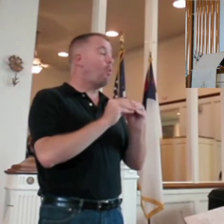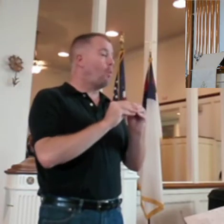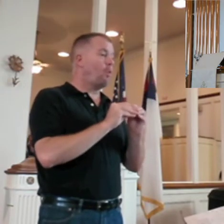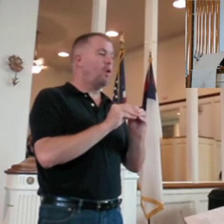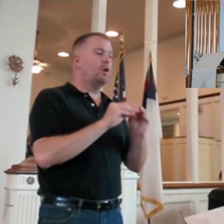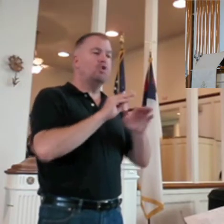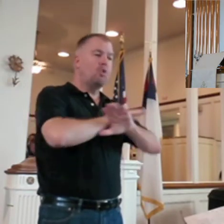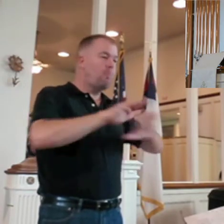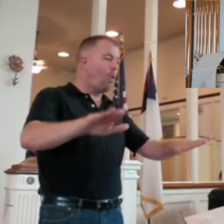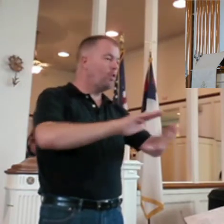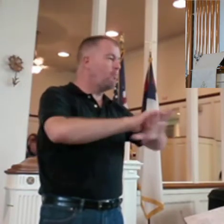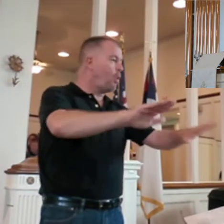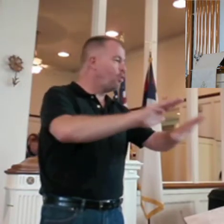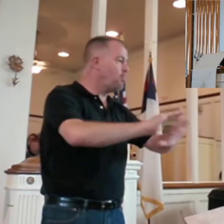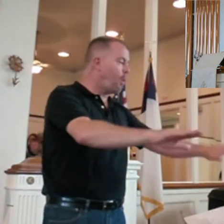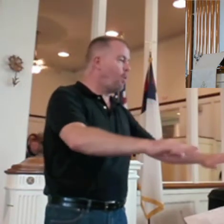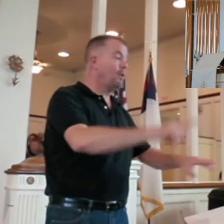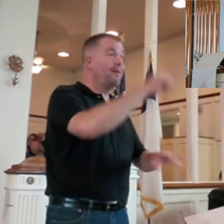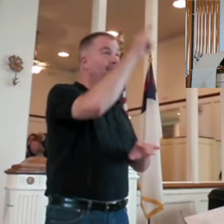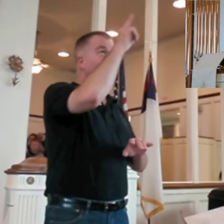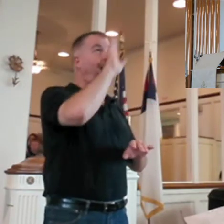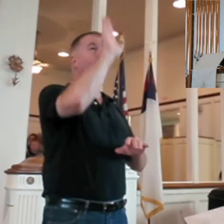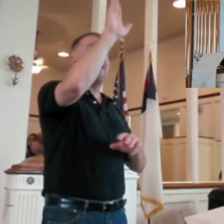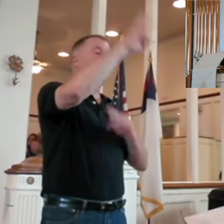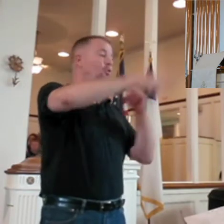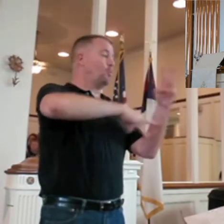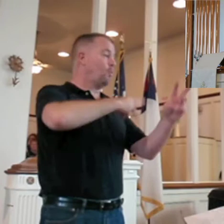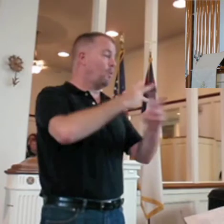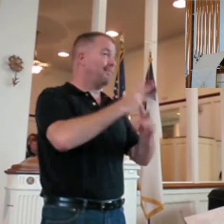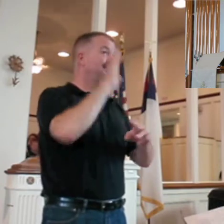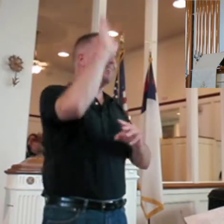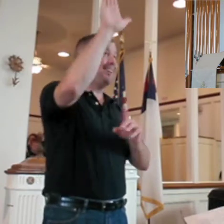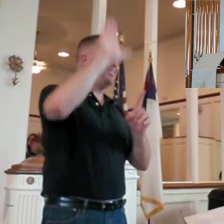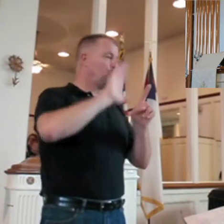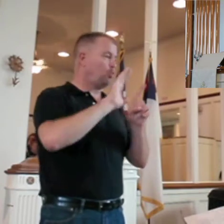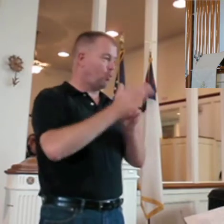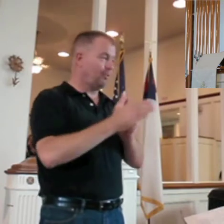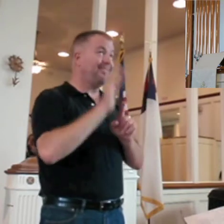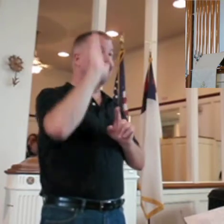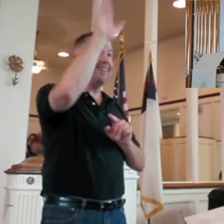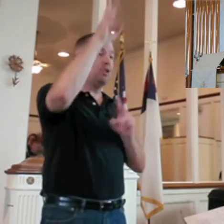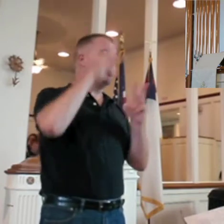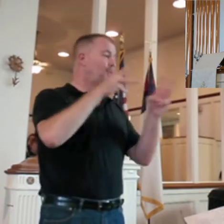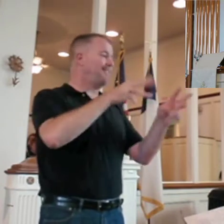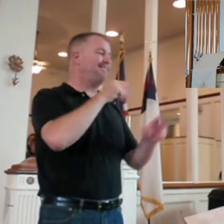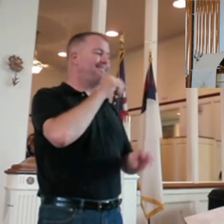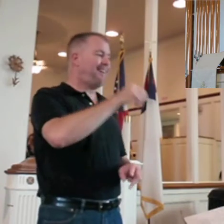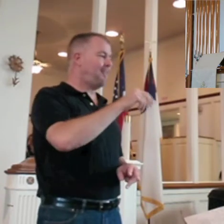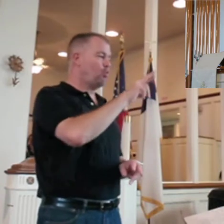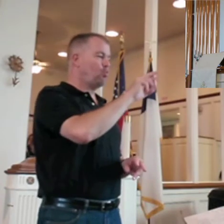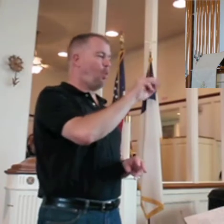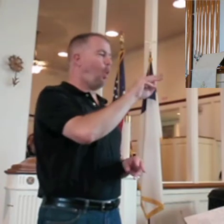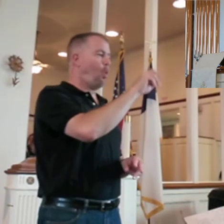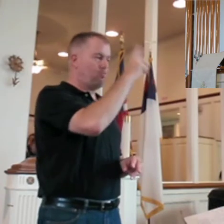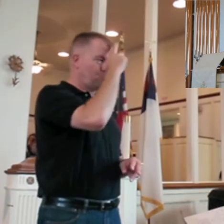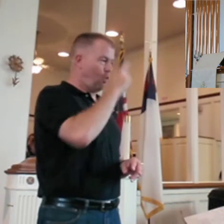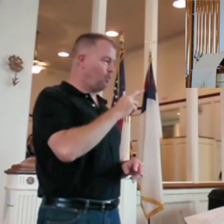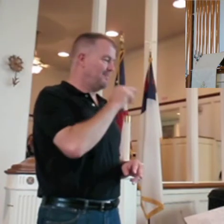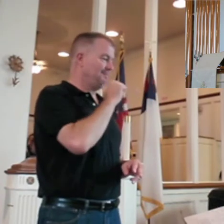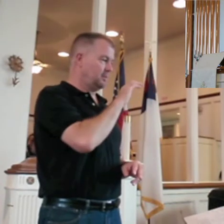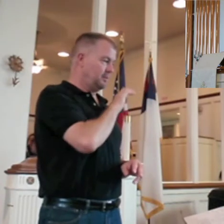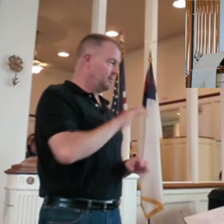more, no more, no more. This is God's realm, God's world, God's way, not Rome's